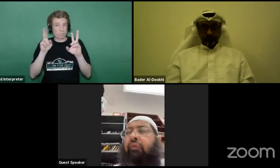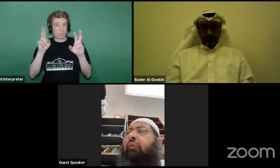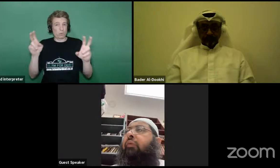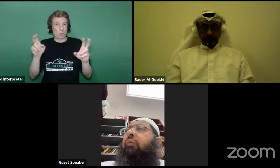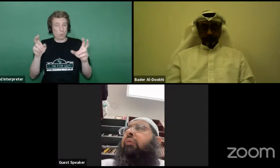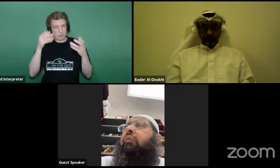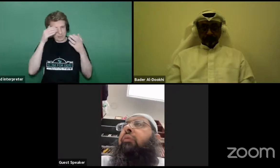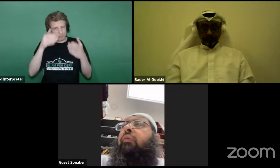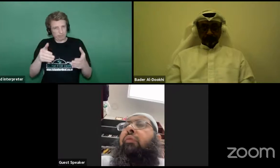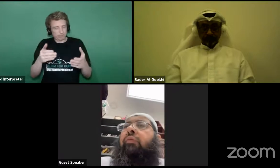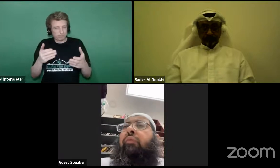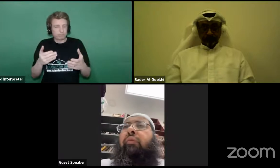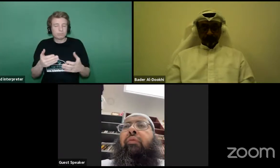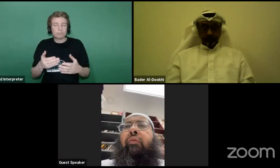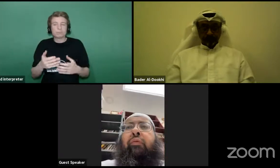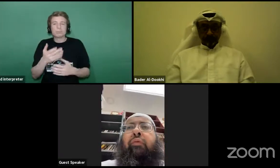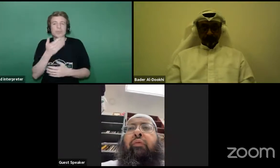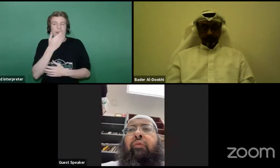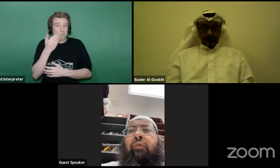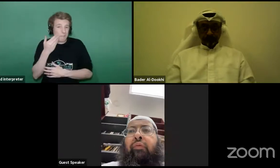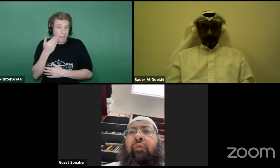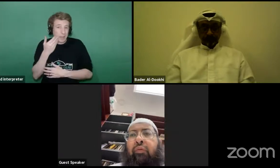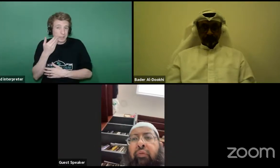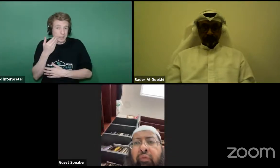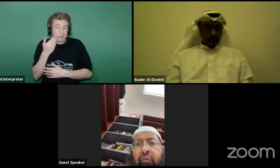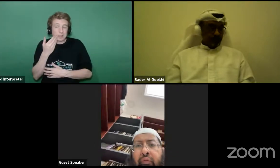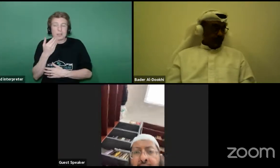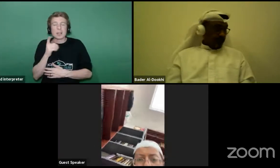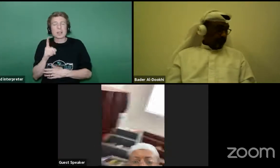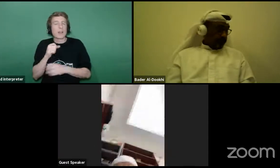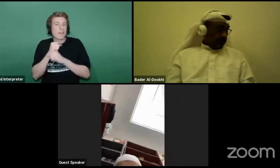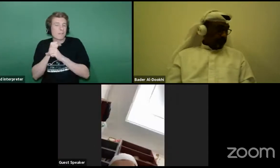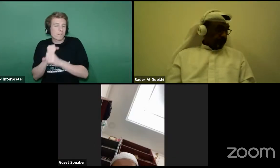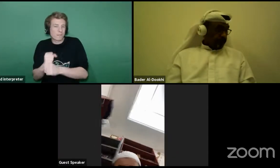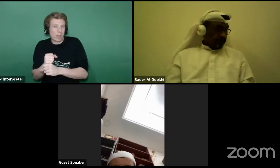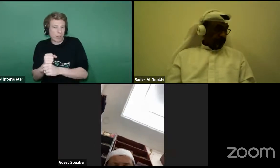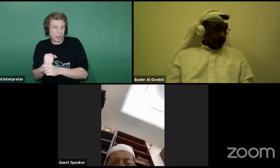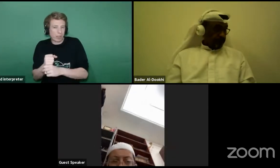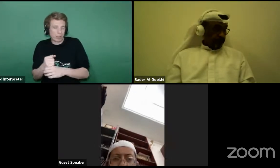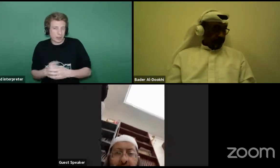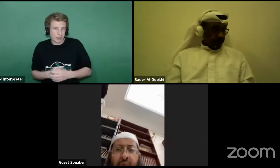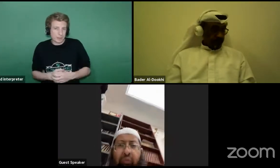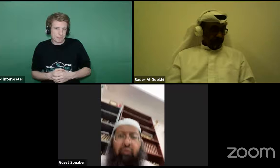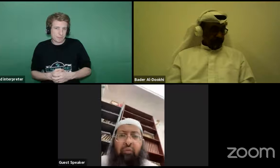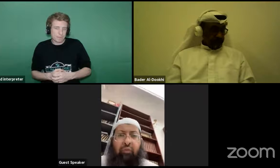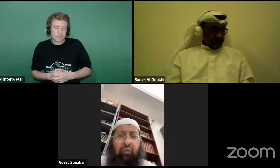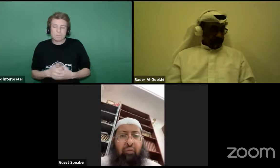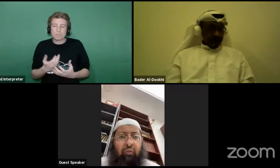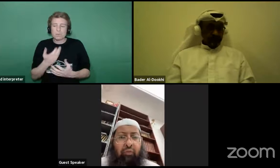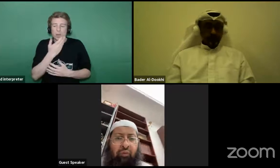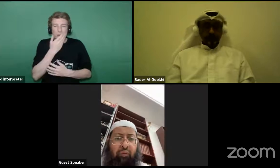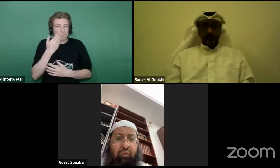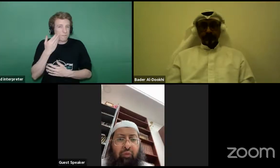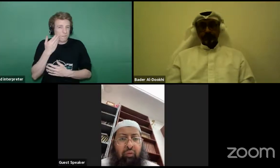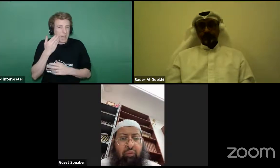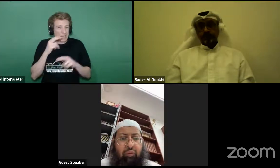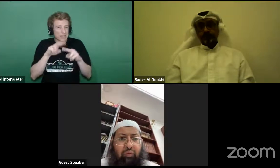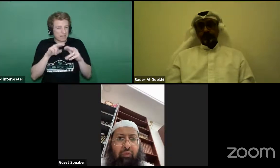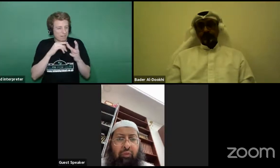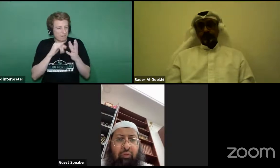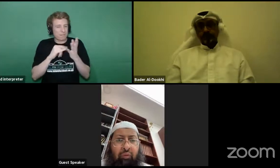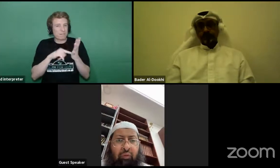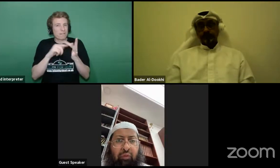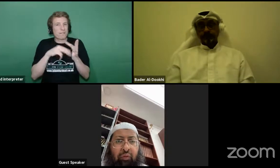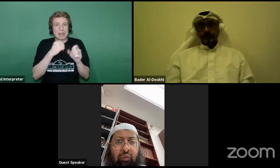lecture is fasting and faith. And fasting, the definition of fasting is